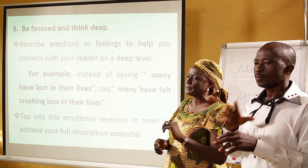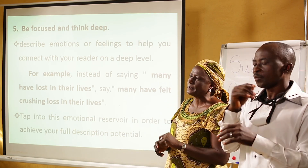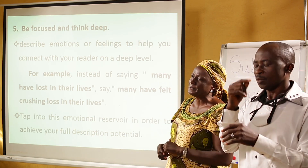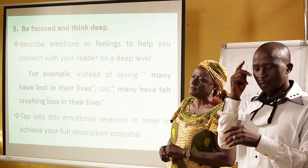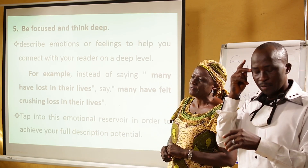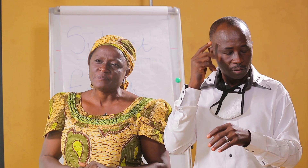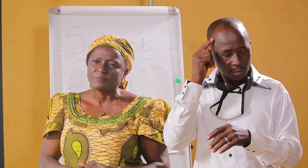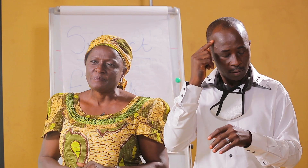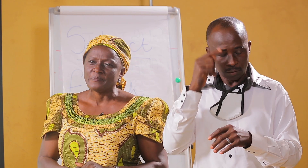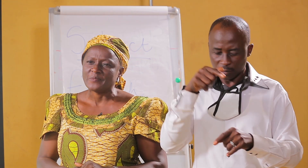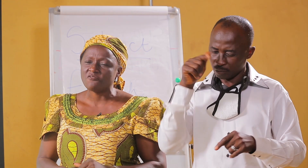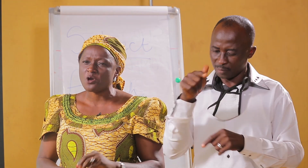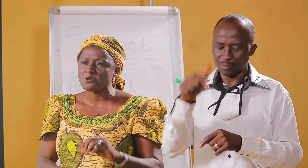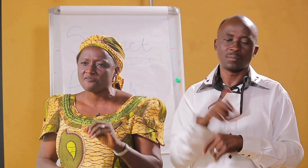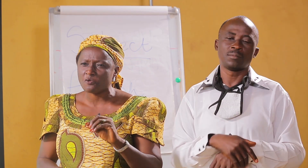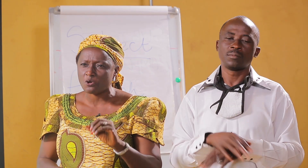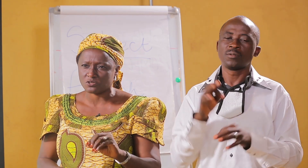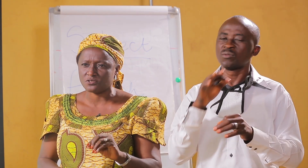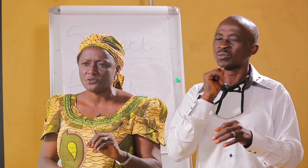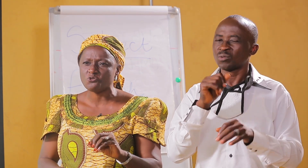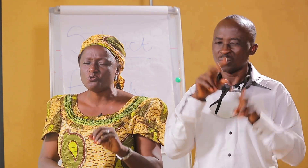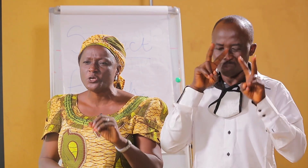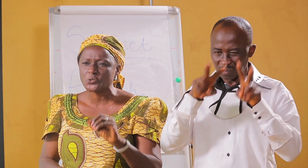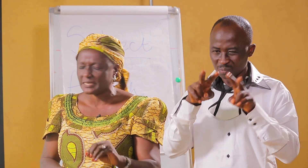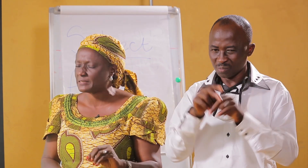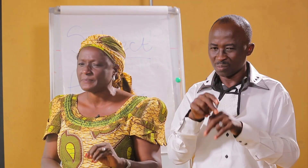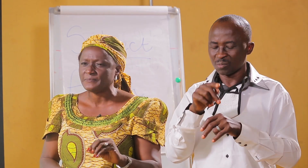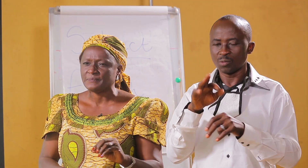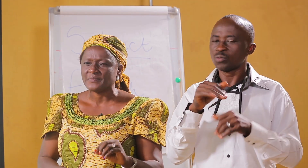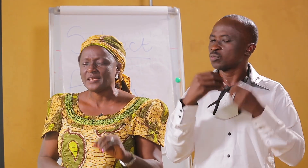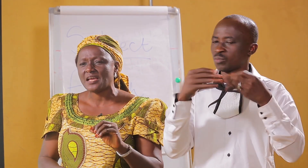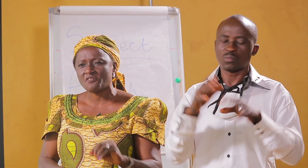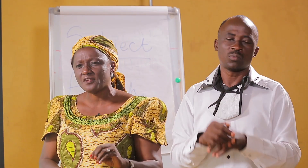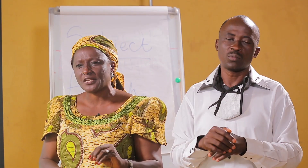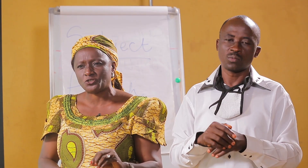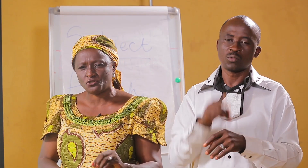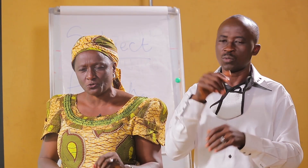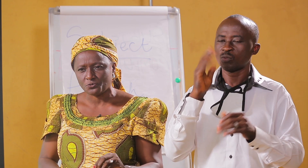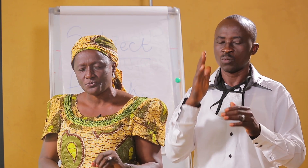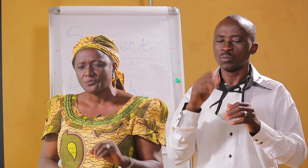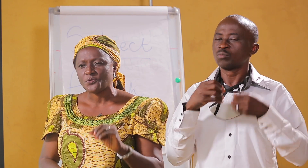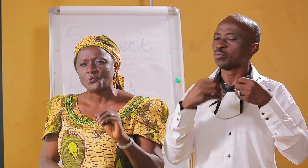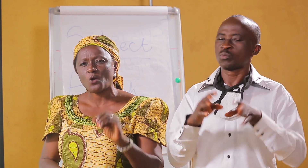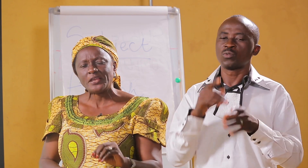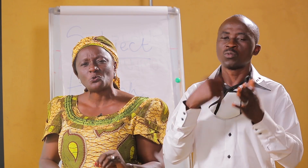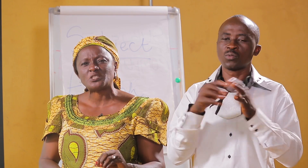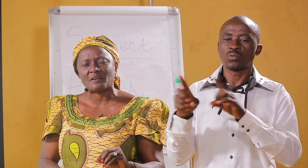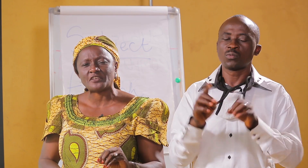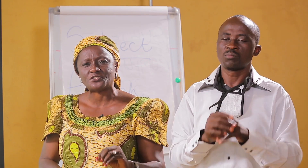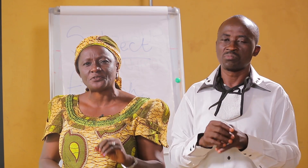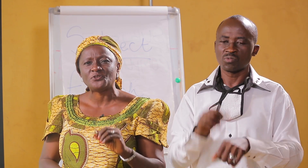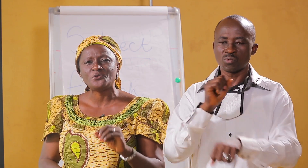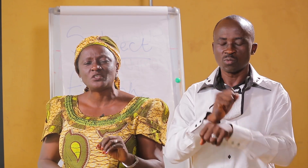deep. If you're not focused, you will lose it. In everything that you do, working